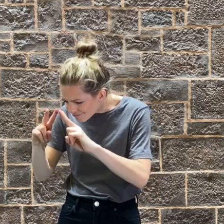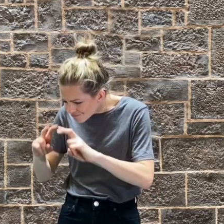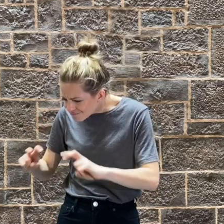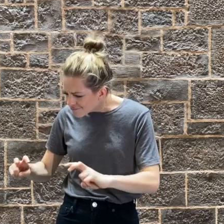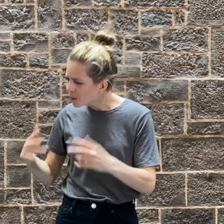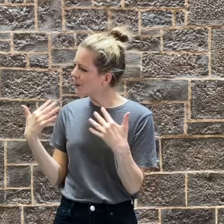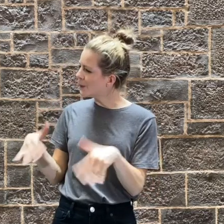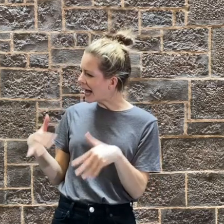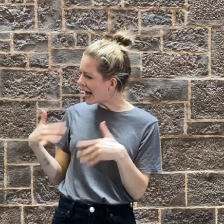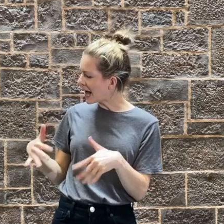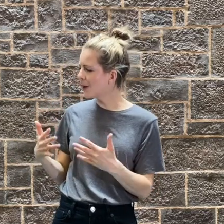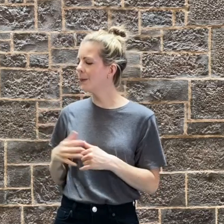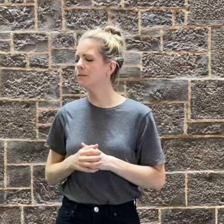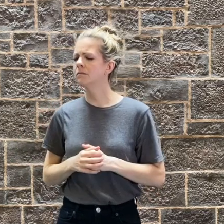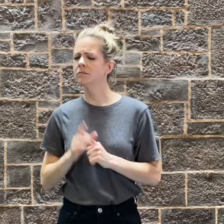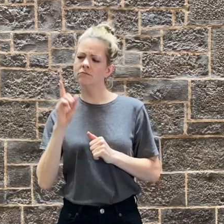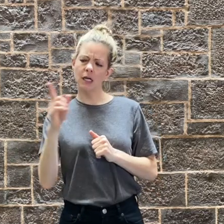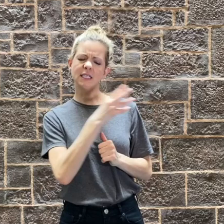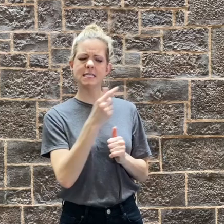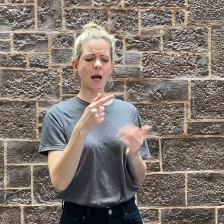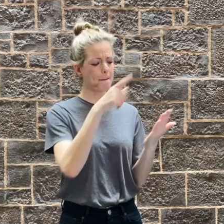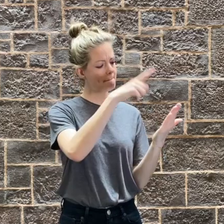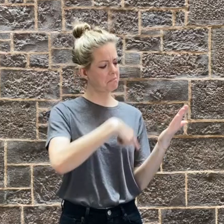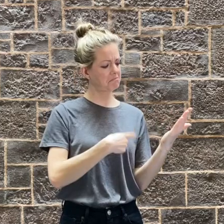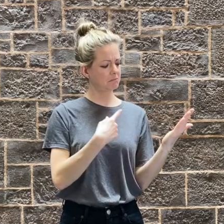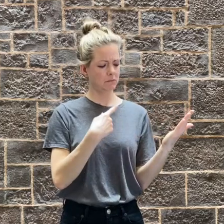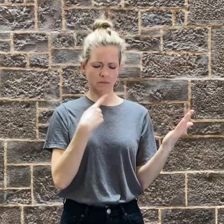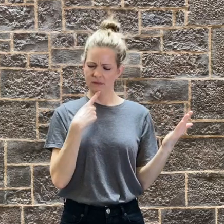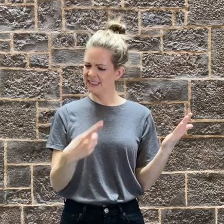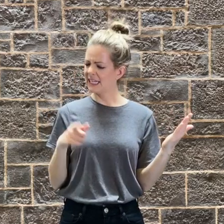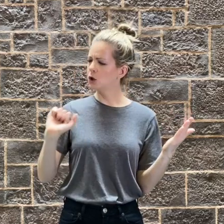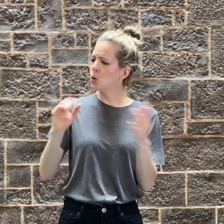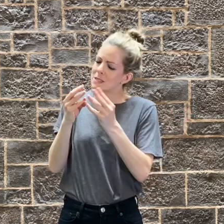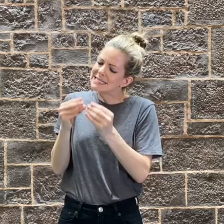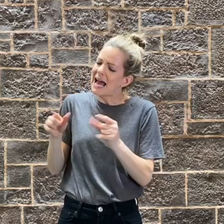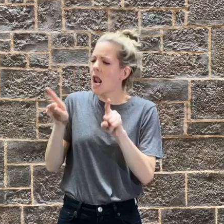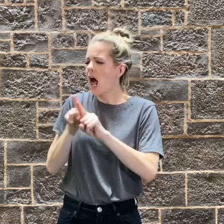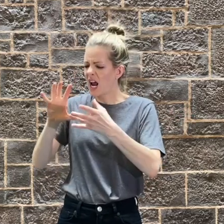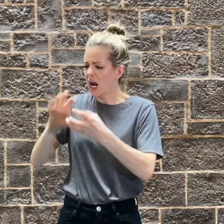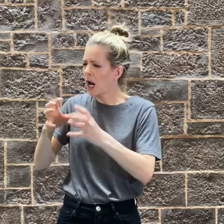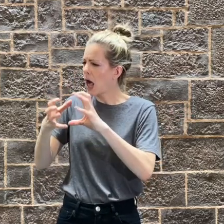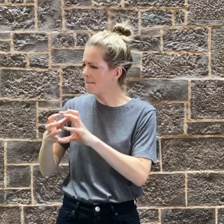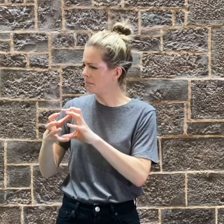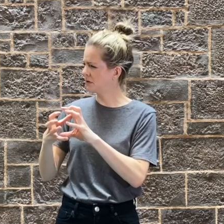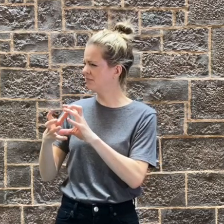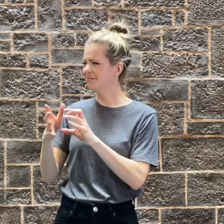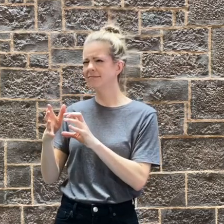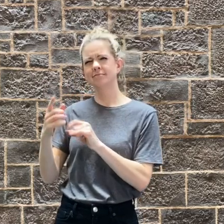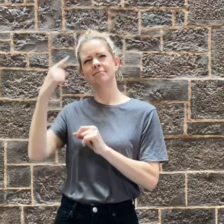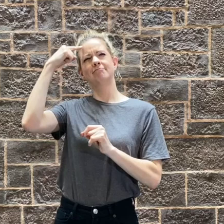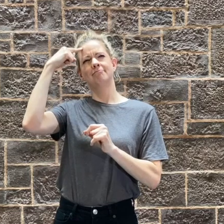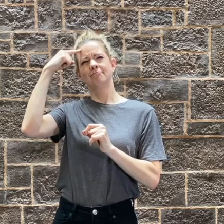the mistrust of your soil-like clumps, a phrase I'm trying not to giggle at, something flushed.